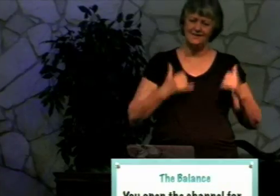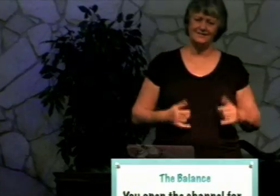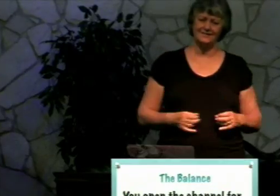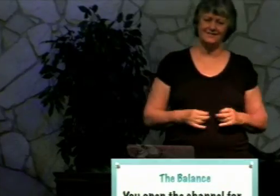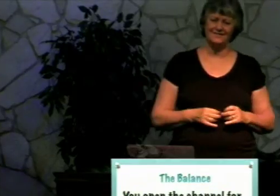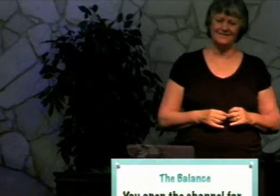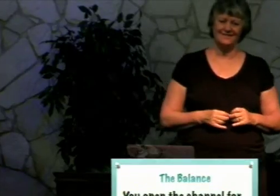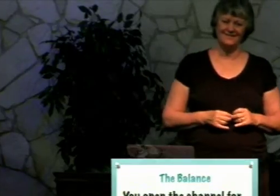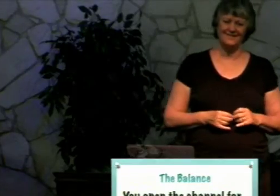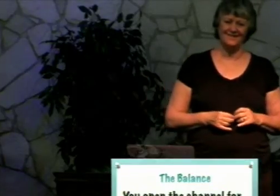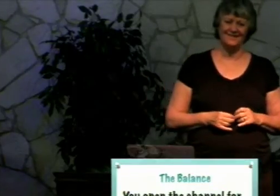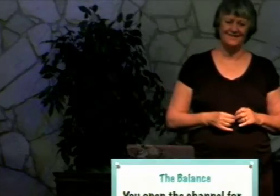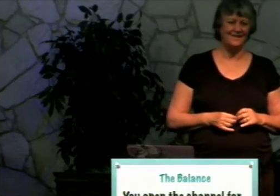mistake.